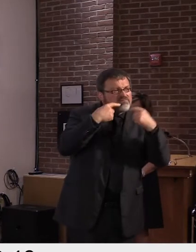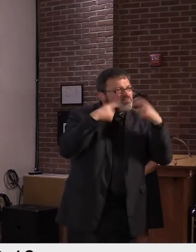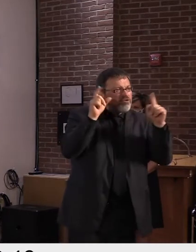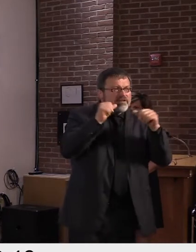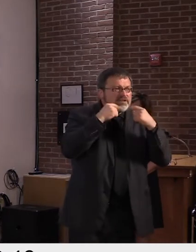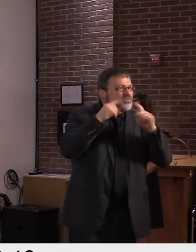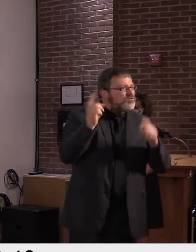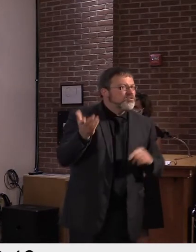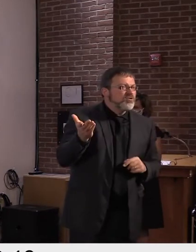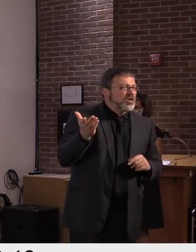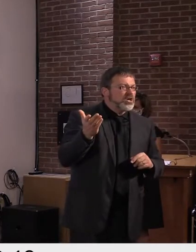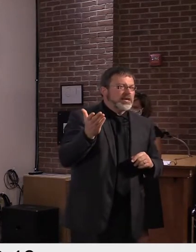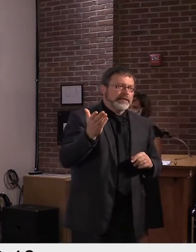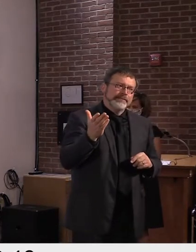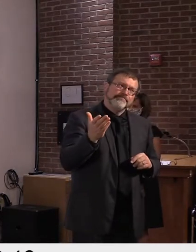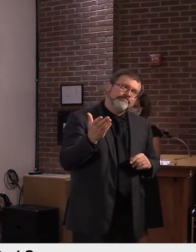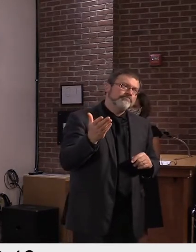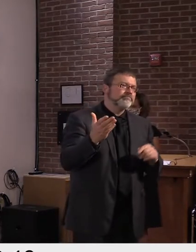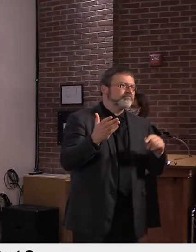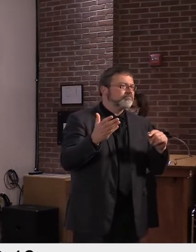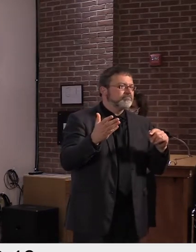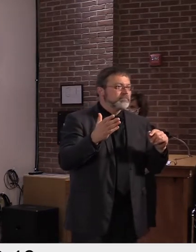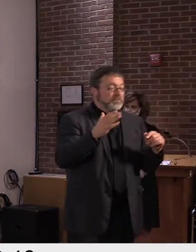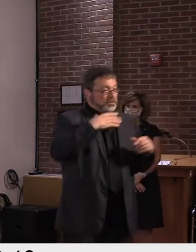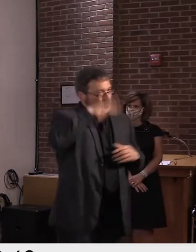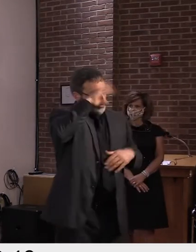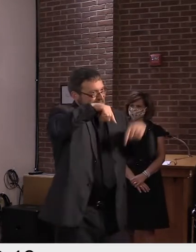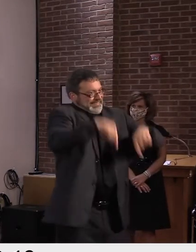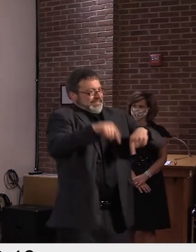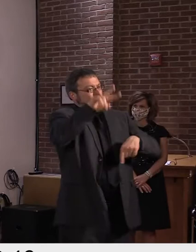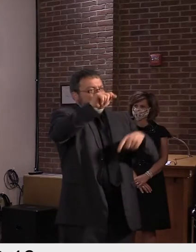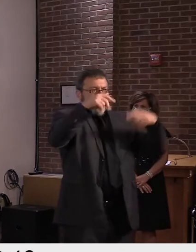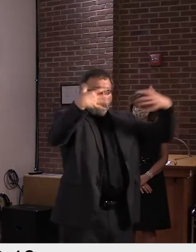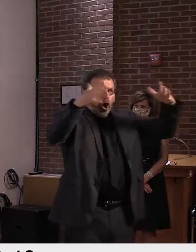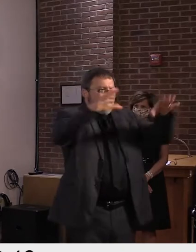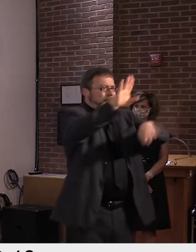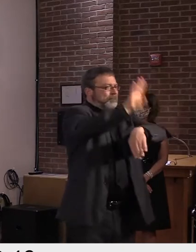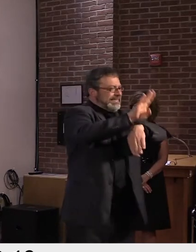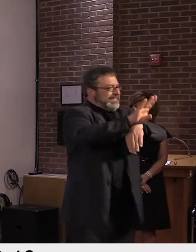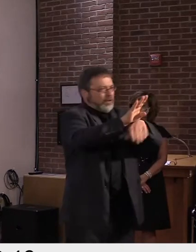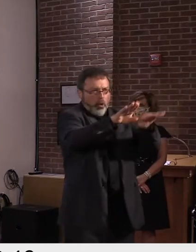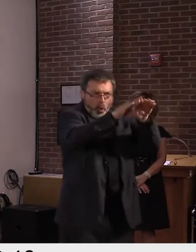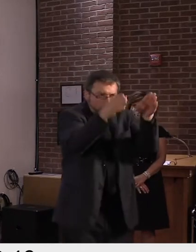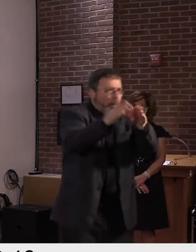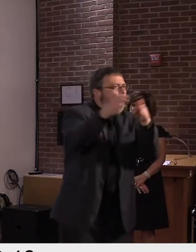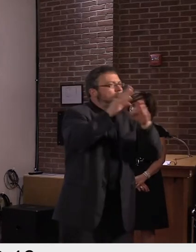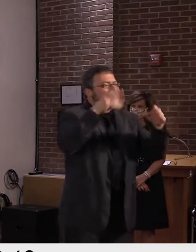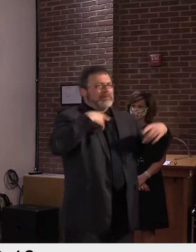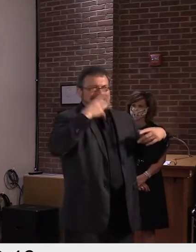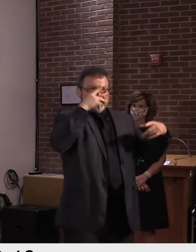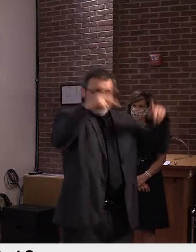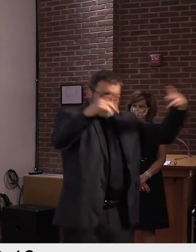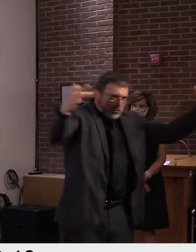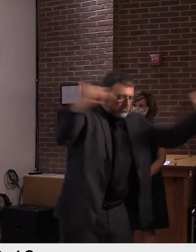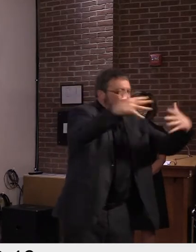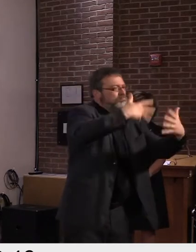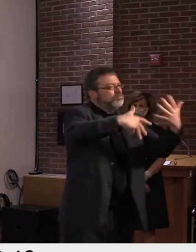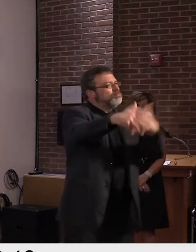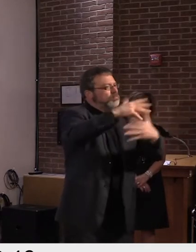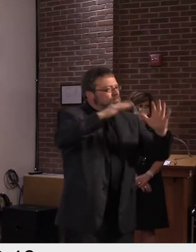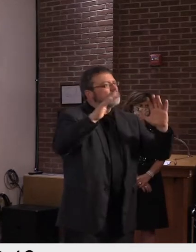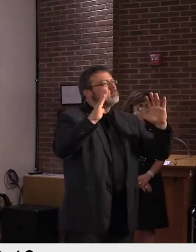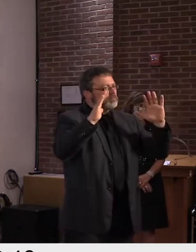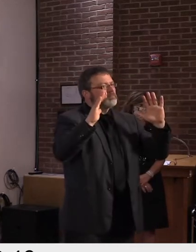and friends, gathering in groups at events like barbecues, on the lake, or even at a